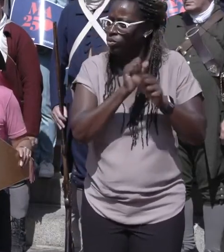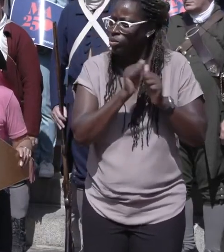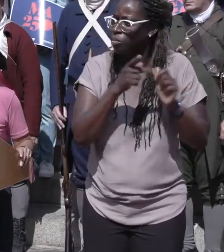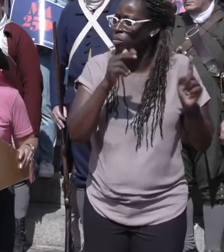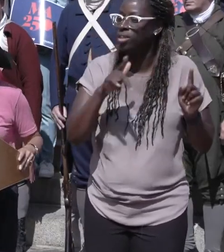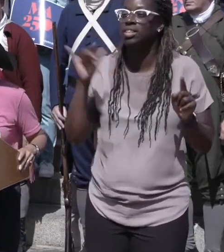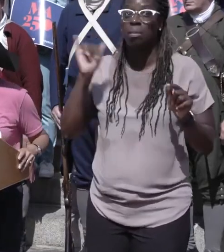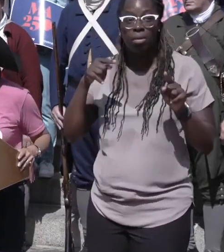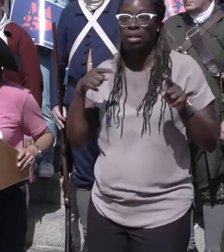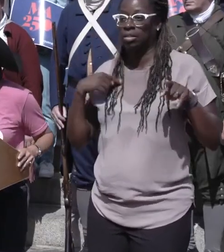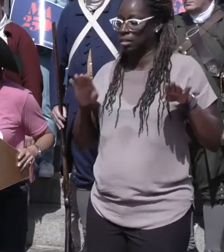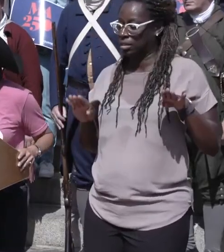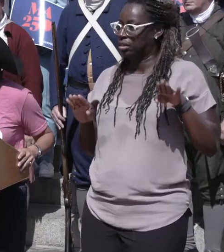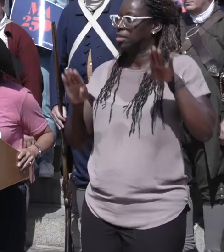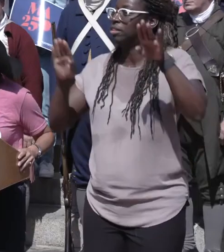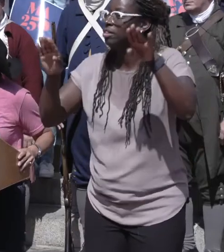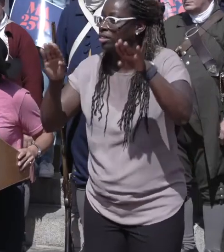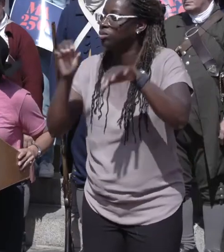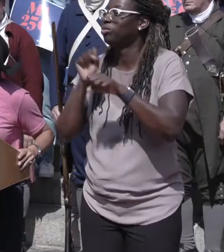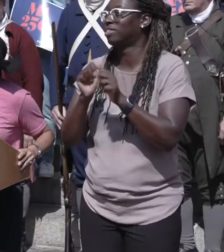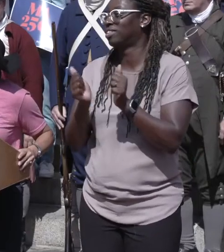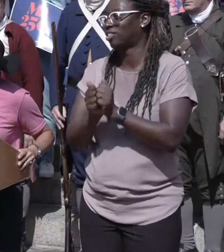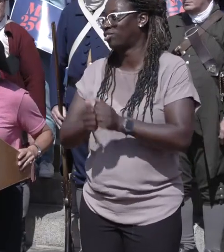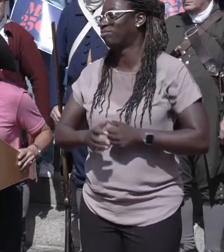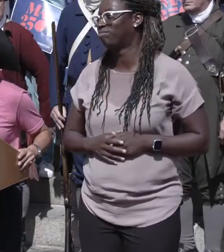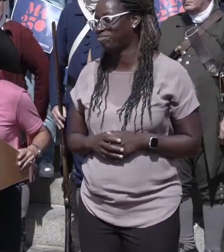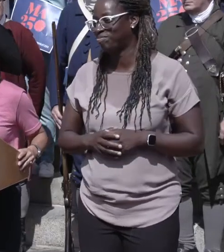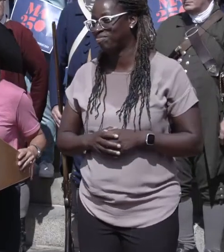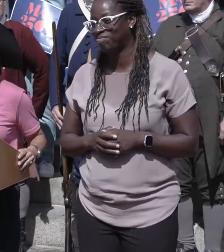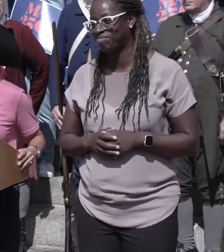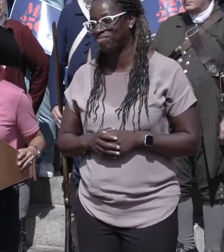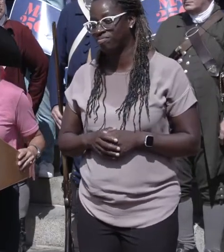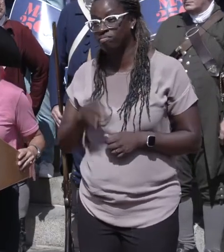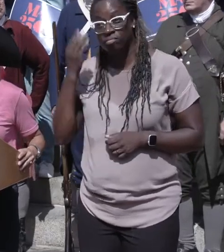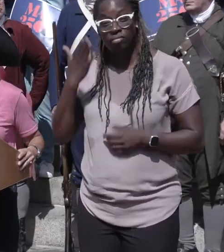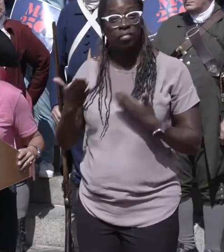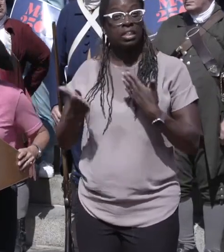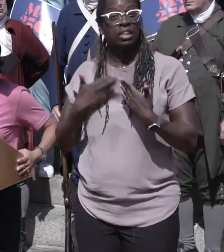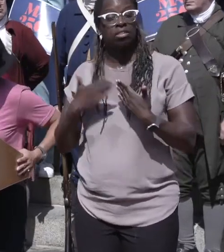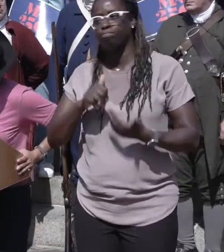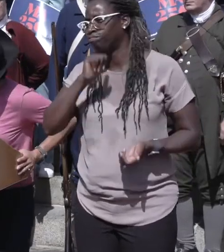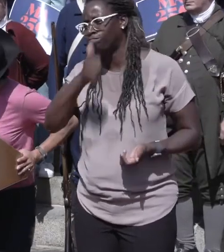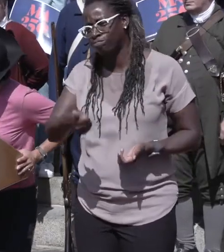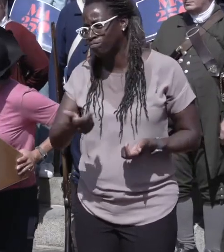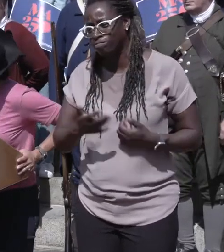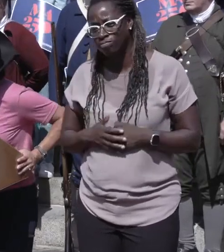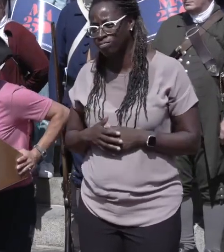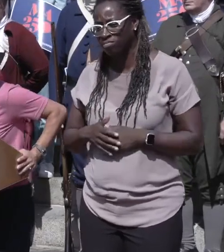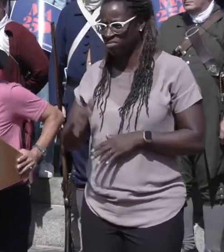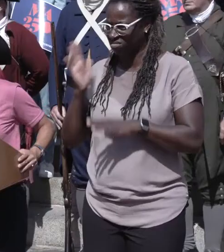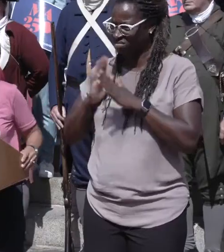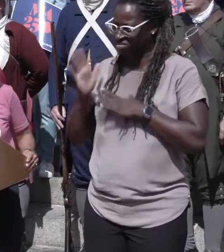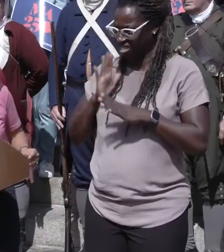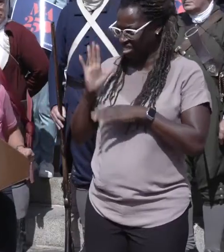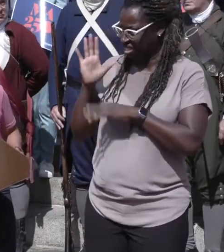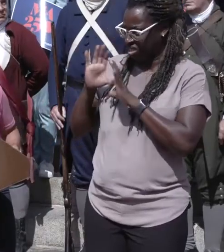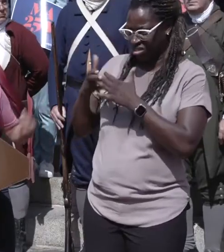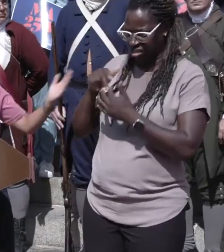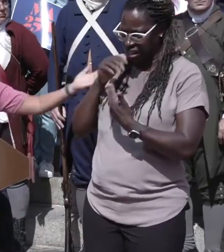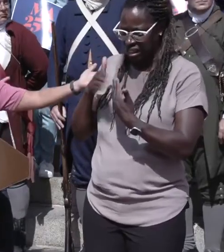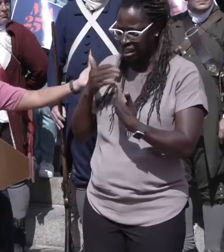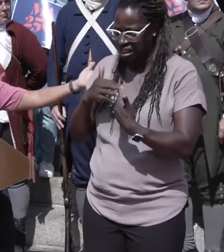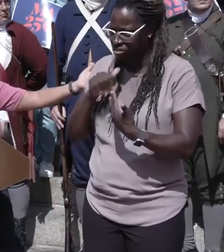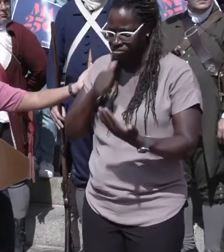this is not easy. It wasn't easy for them, but this is what's fun, and this is what we do in Massachusetts, and we have the best mayor. I don't know where she went, but we have the best